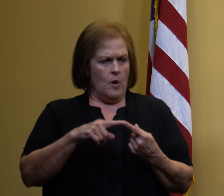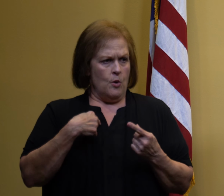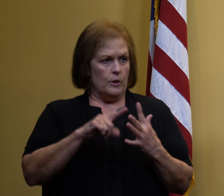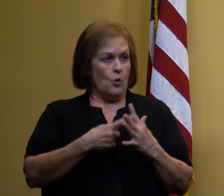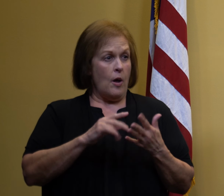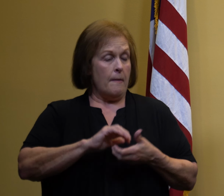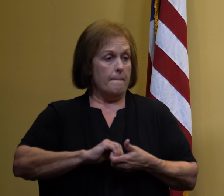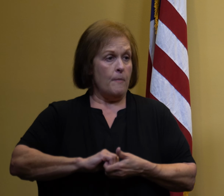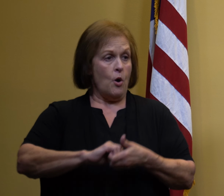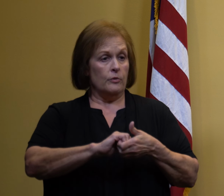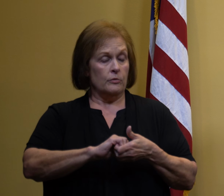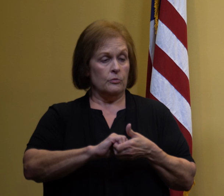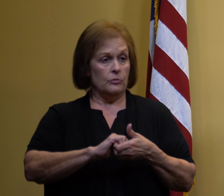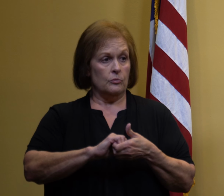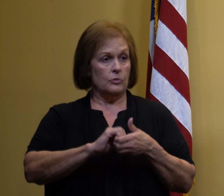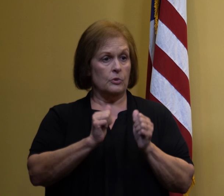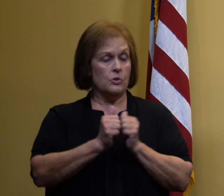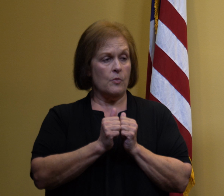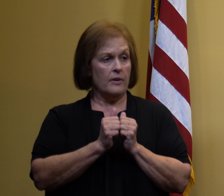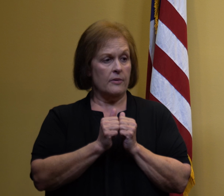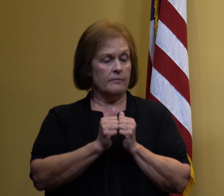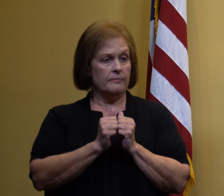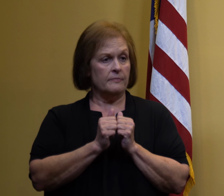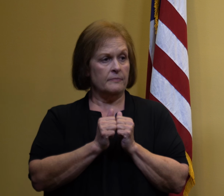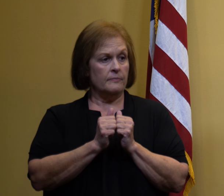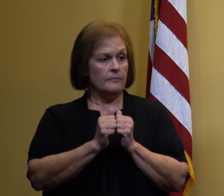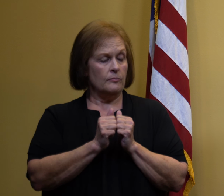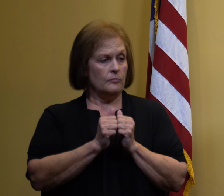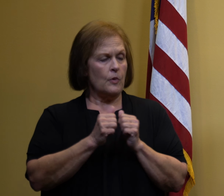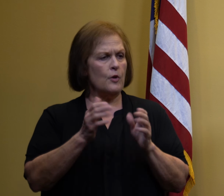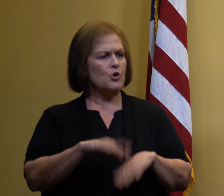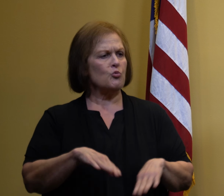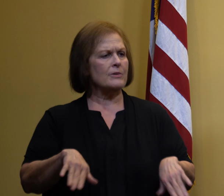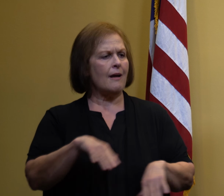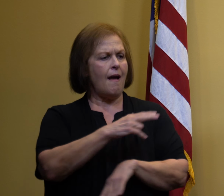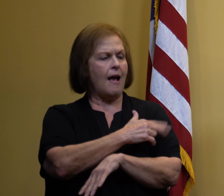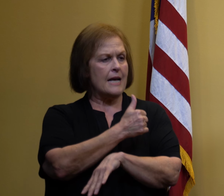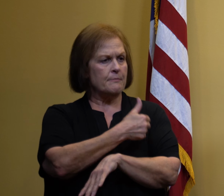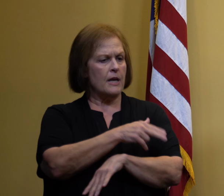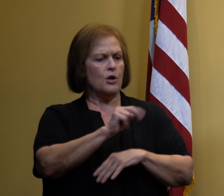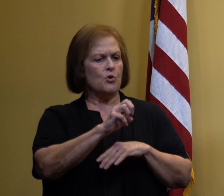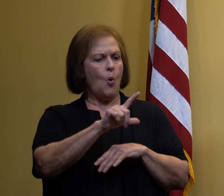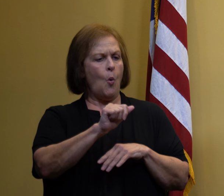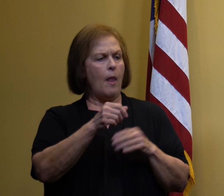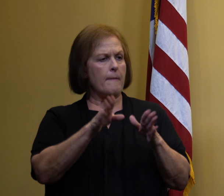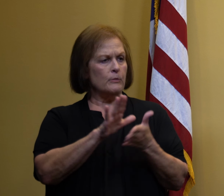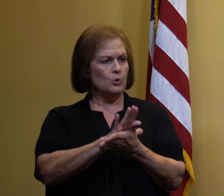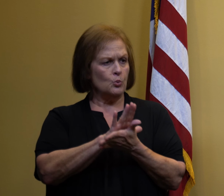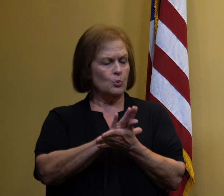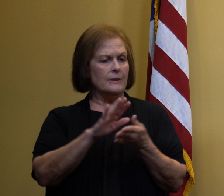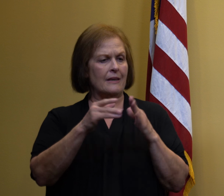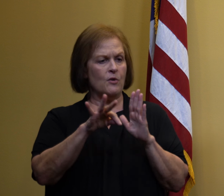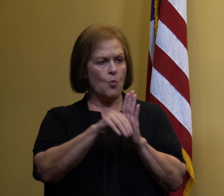our partnership with the New Orleans, the Children's Hospital, NOLA Public Schools,